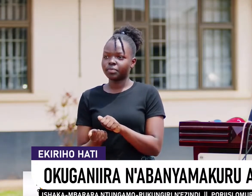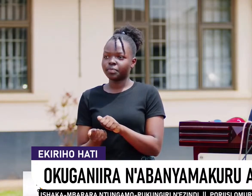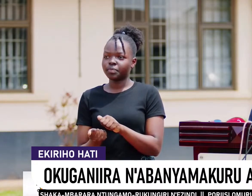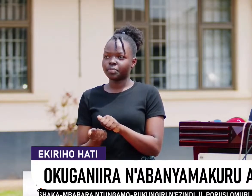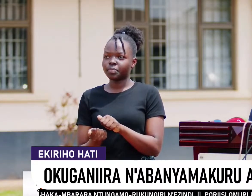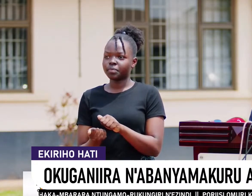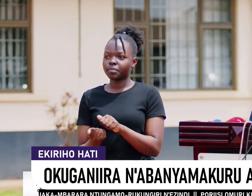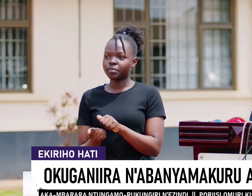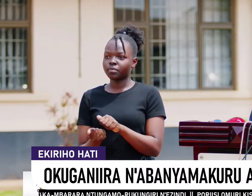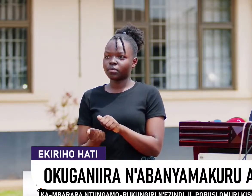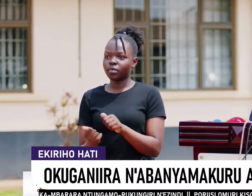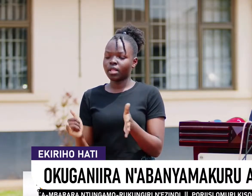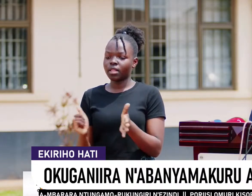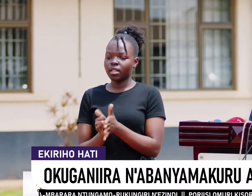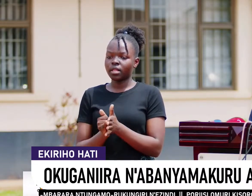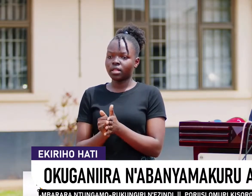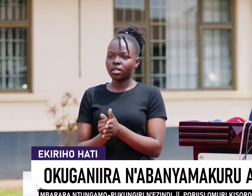enkyukakyuka